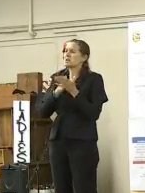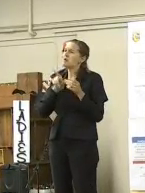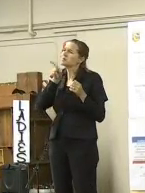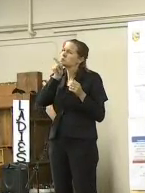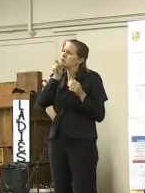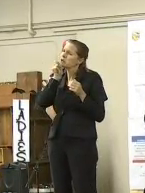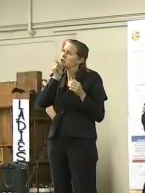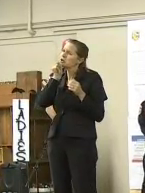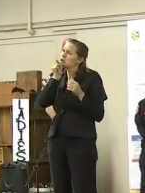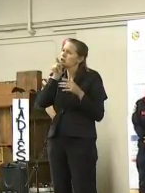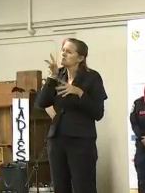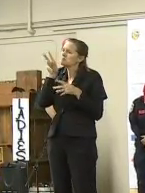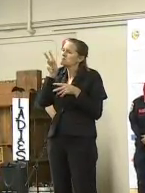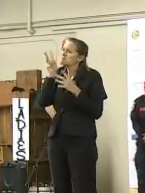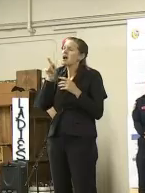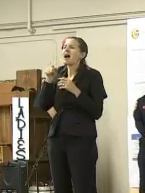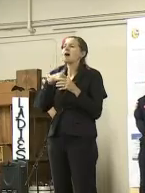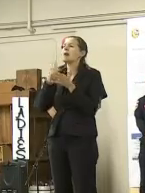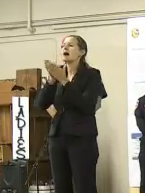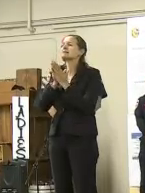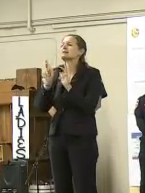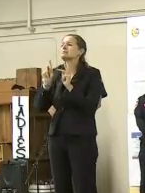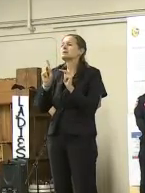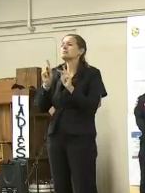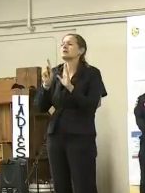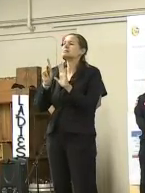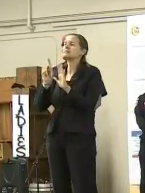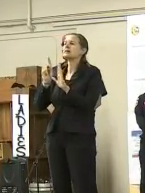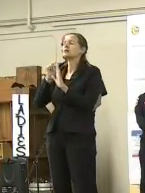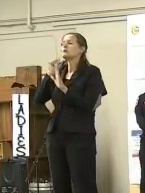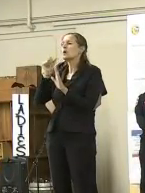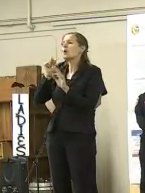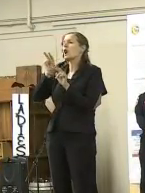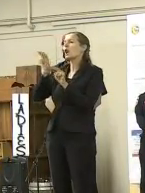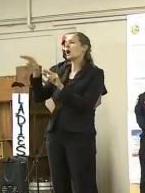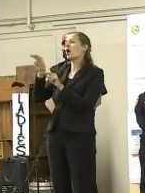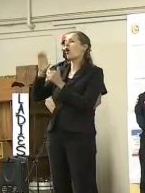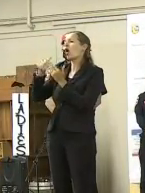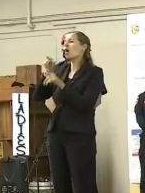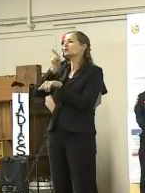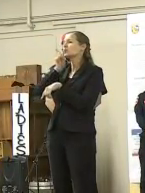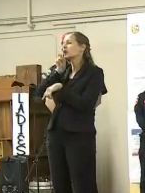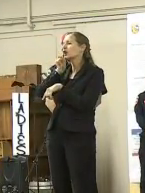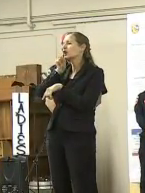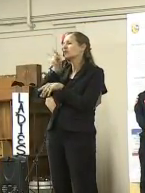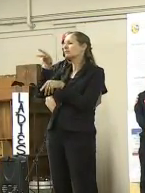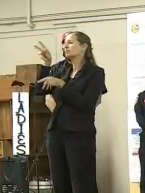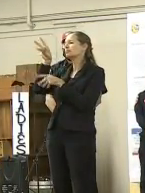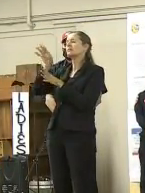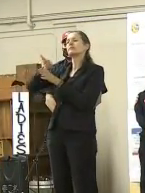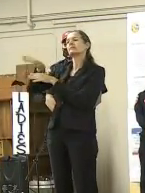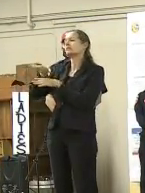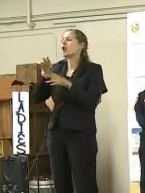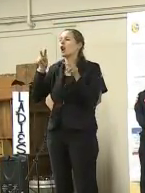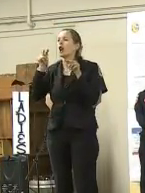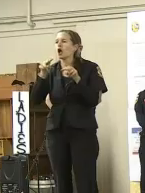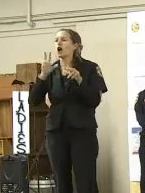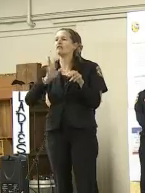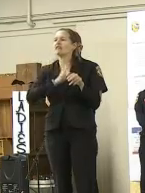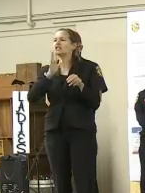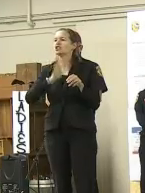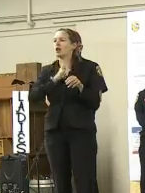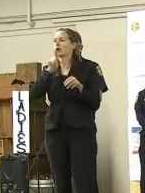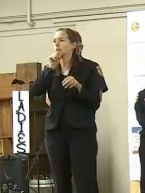out there, I'm asking you to please tune in to the legitimate official information so that you can have the